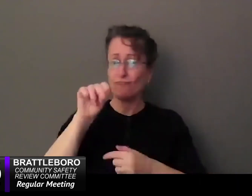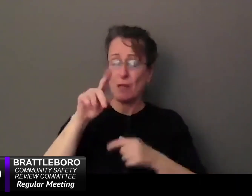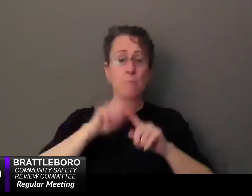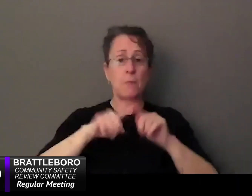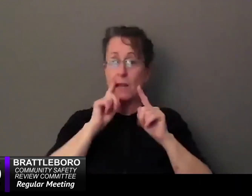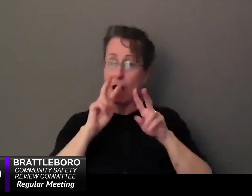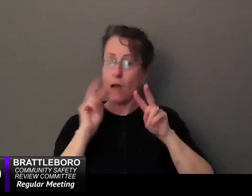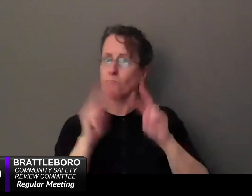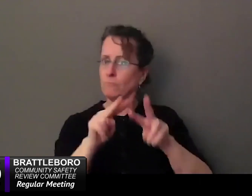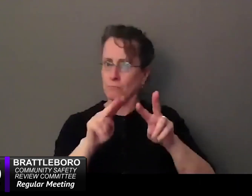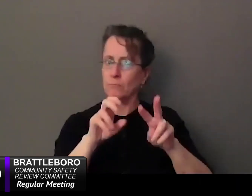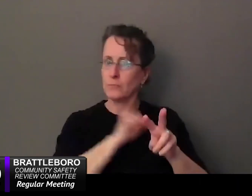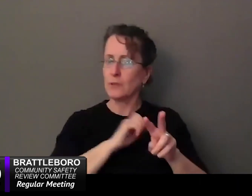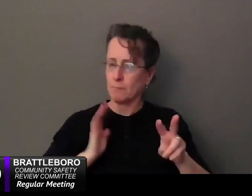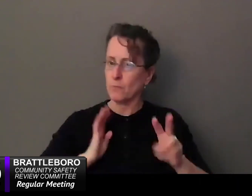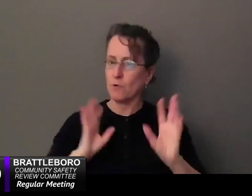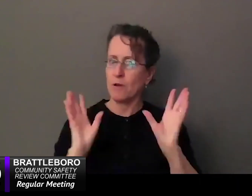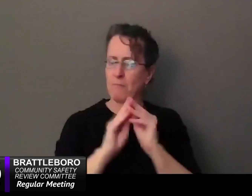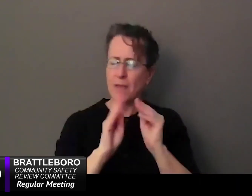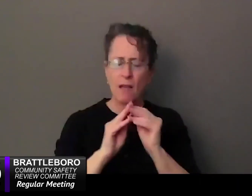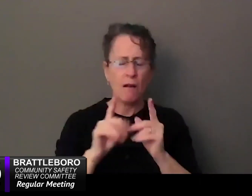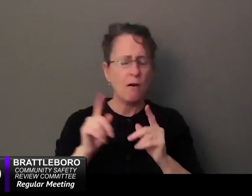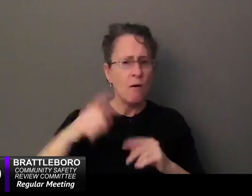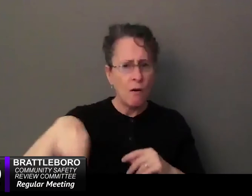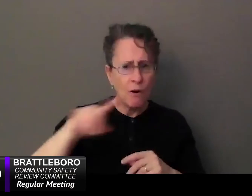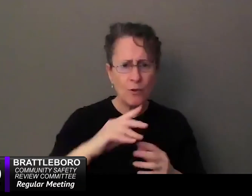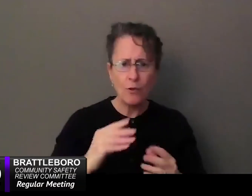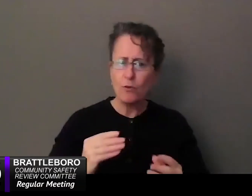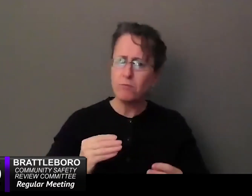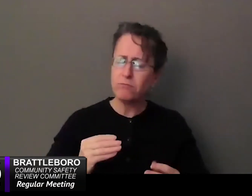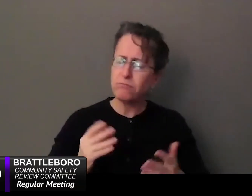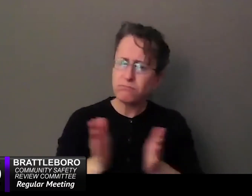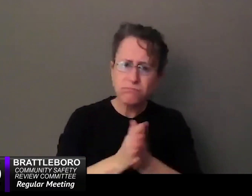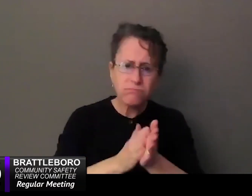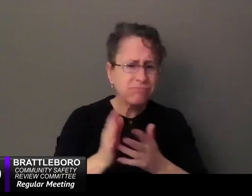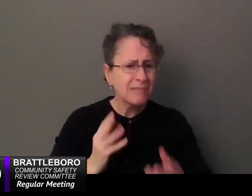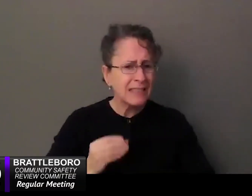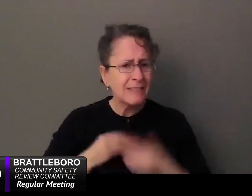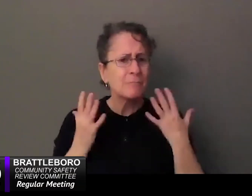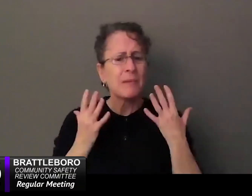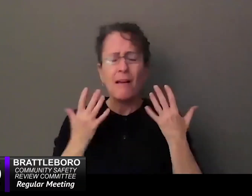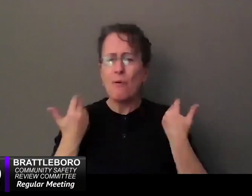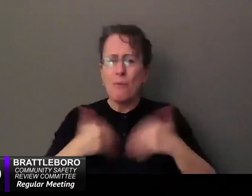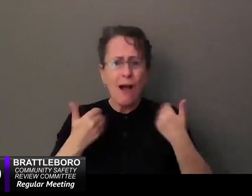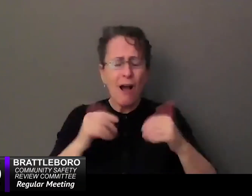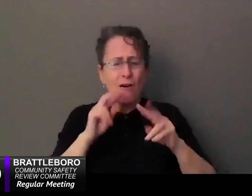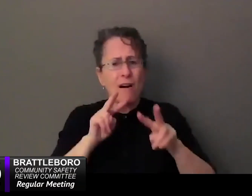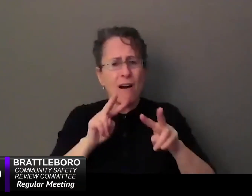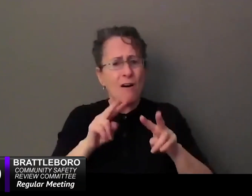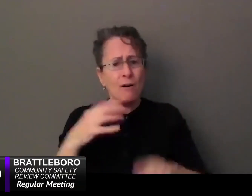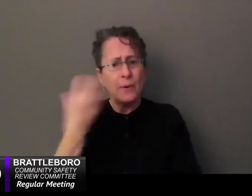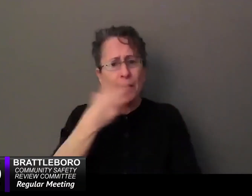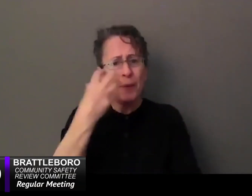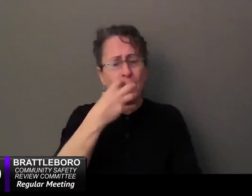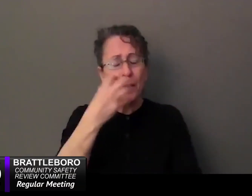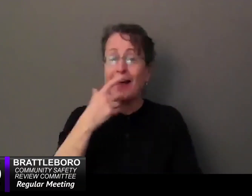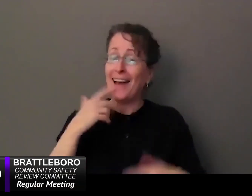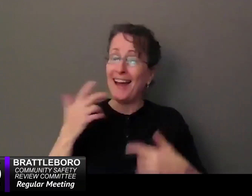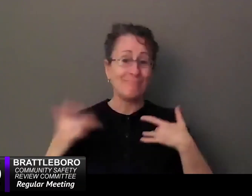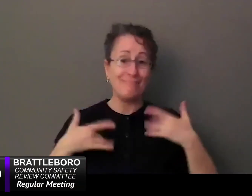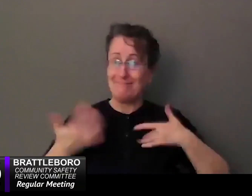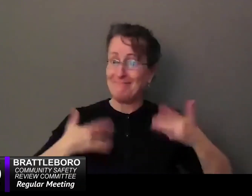super inspired by the work you're all doing already. And I am totally excited to